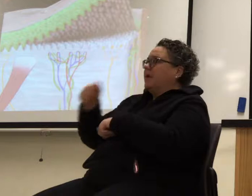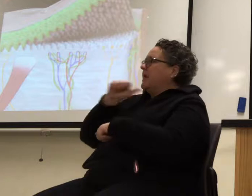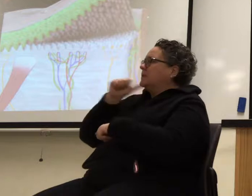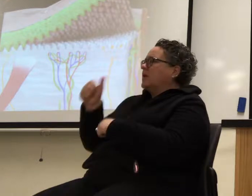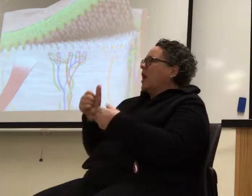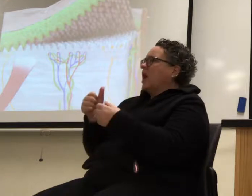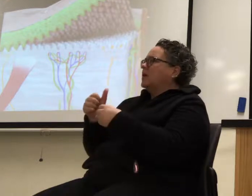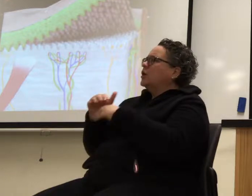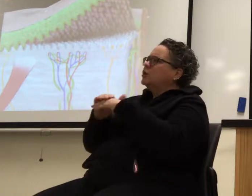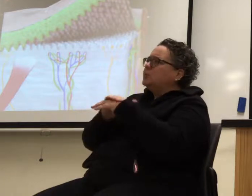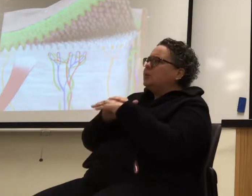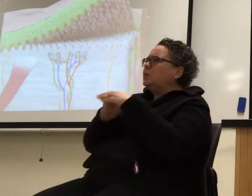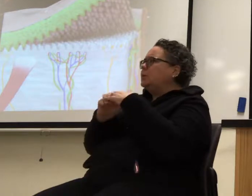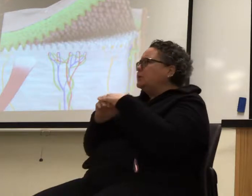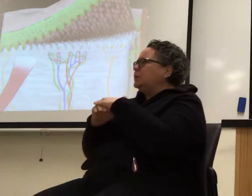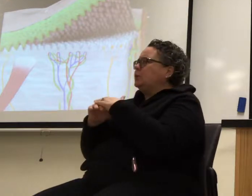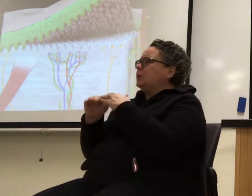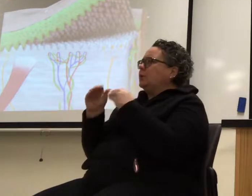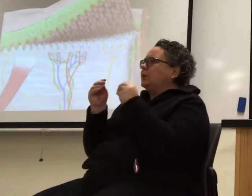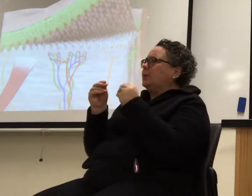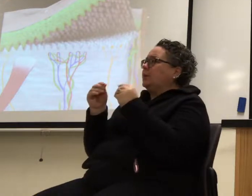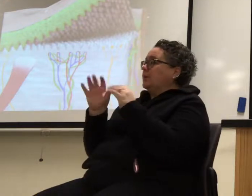smooth on smooth interaction, is it?